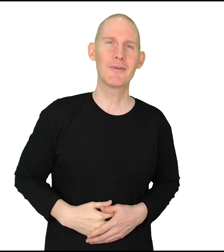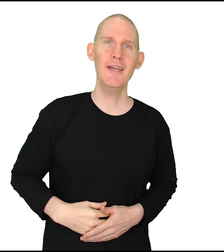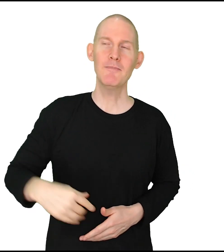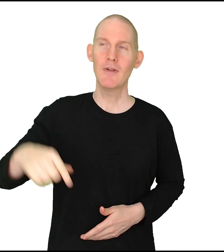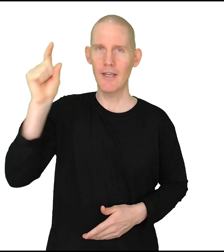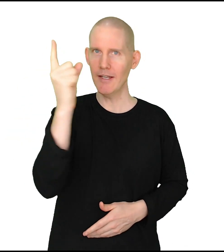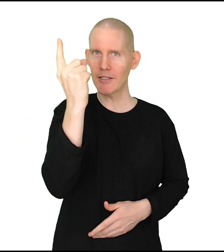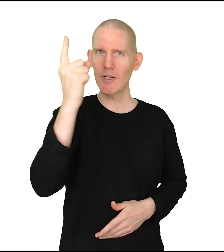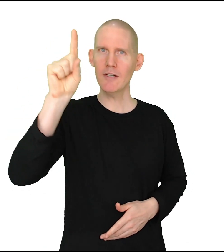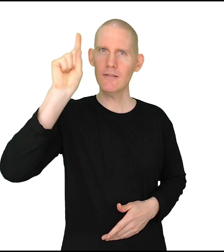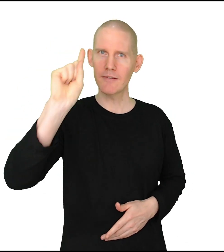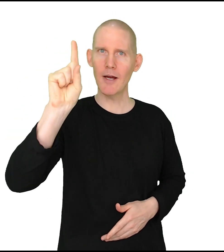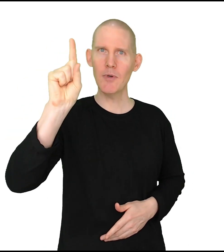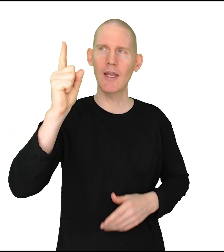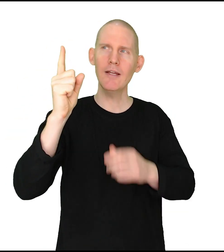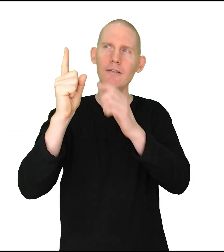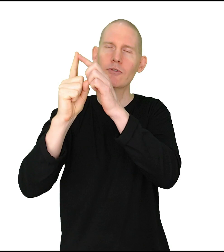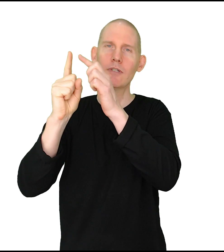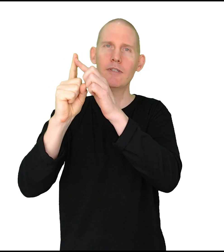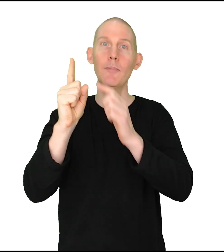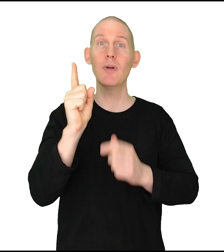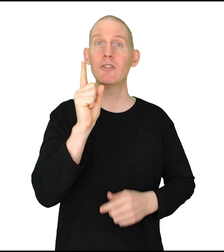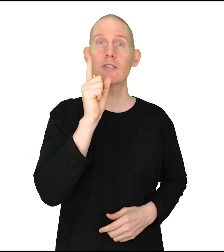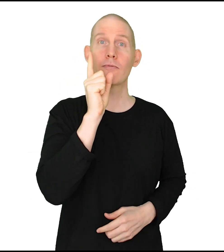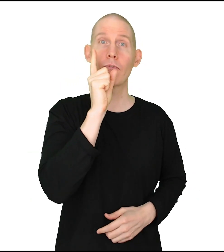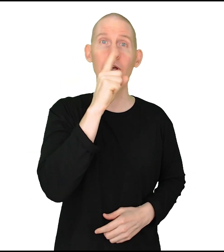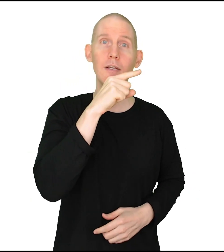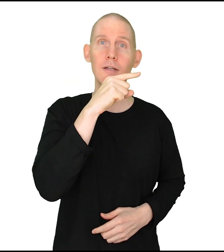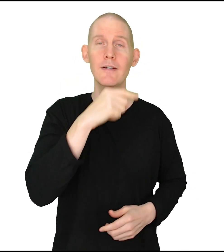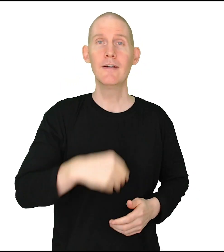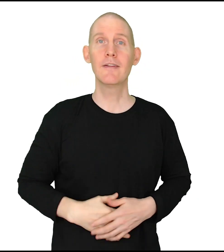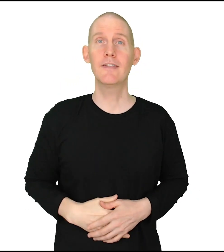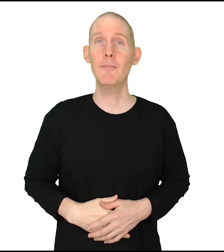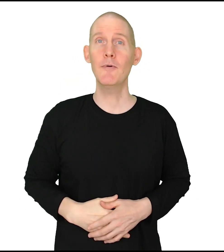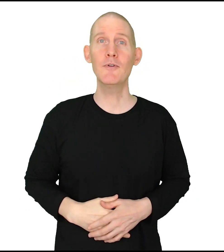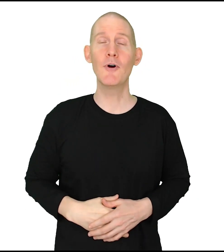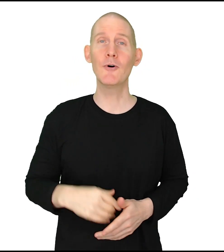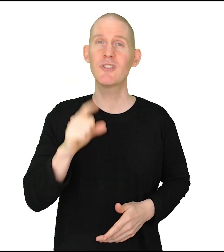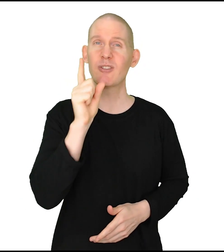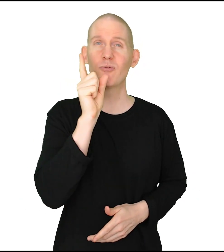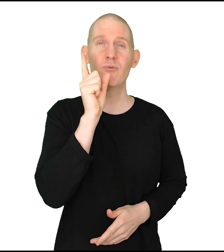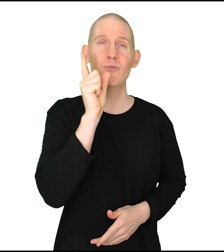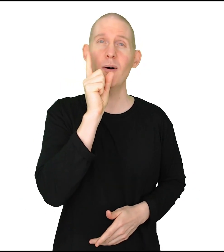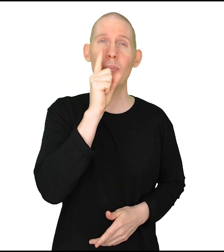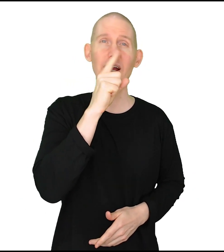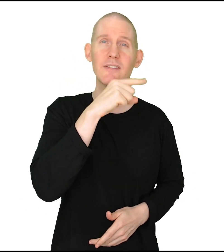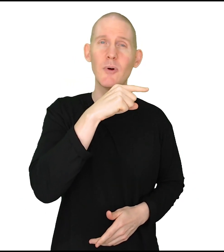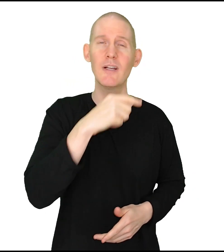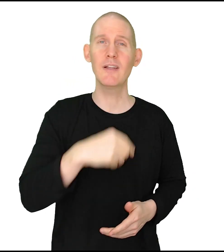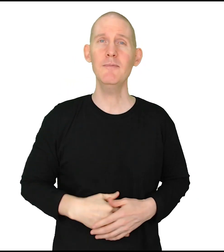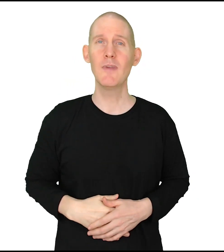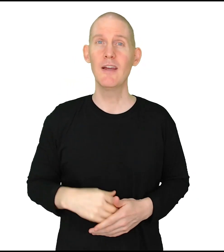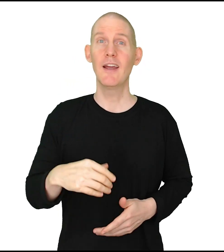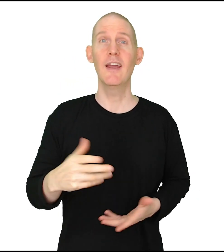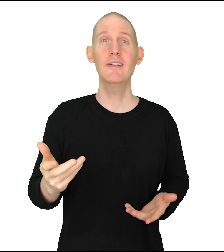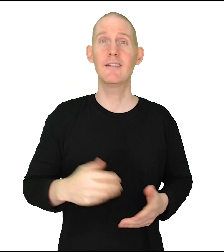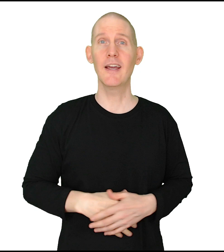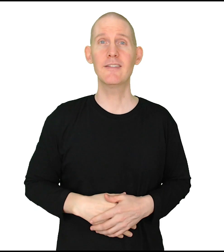Okay, index finger, dominant hand, use the tip and just flick the tip of your nose, just rub past quickly, and that's it.